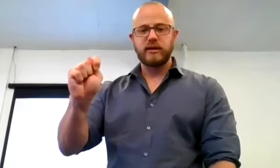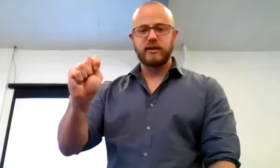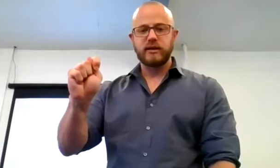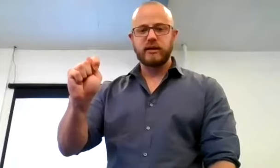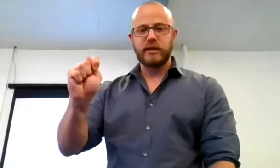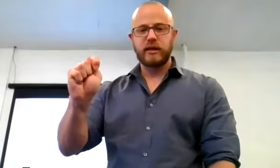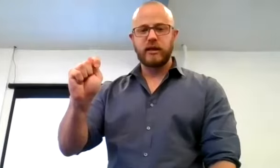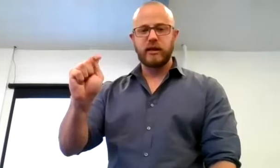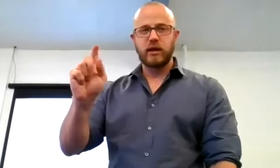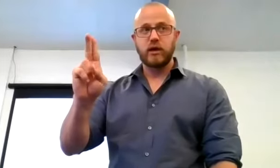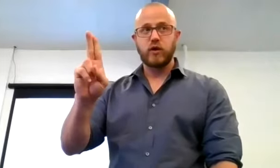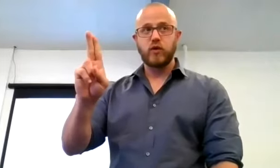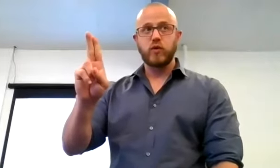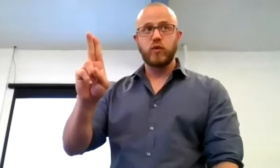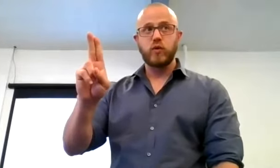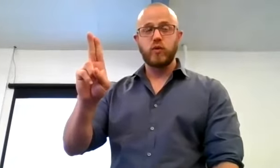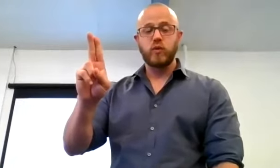T U